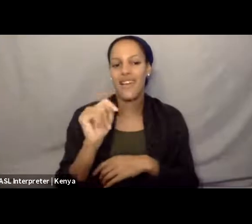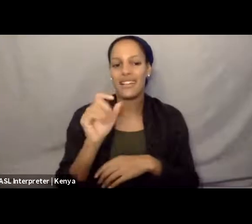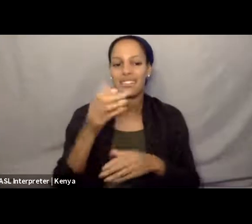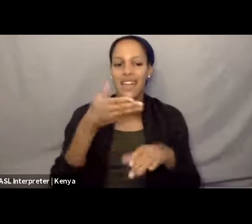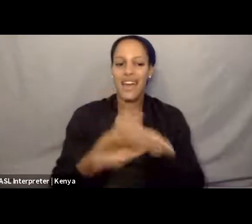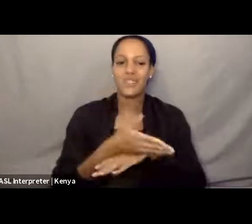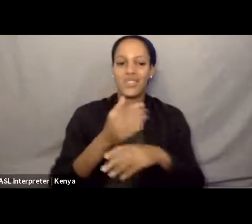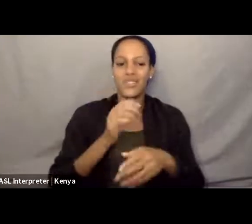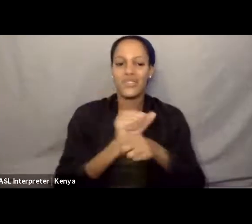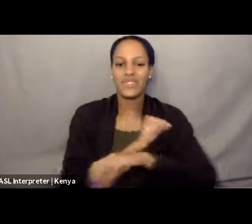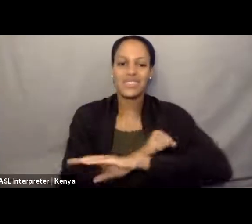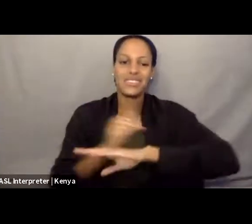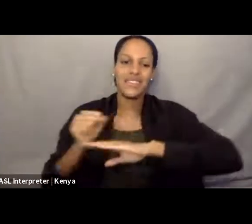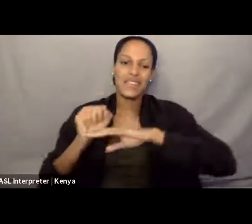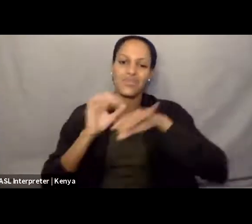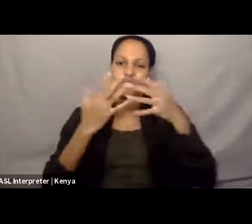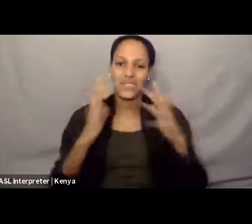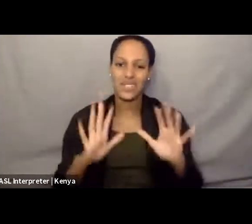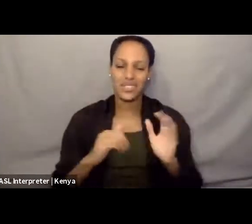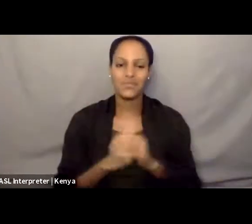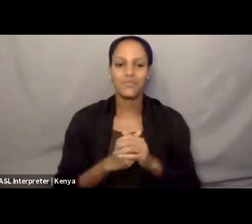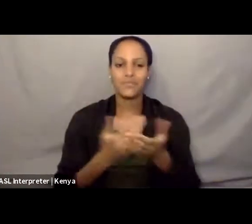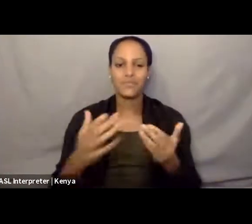This one is called Hummingbird.